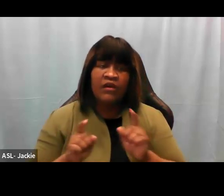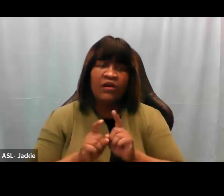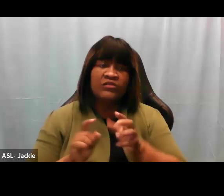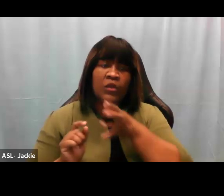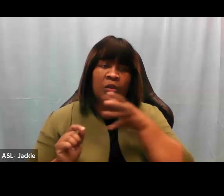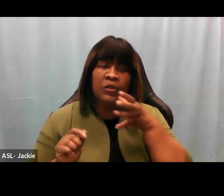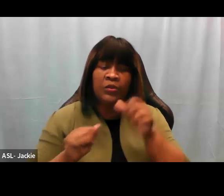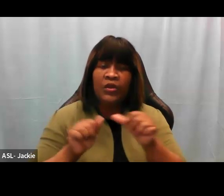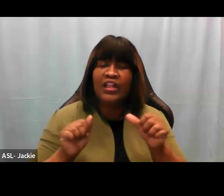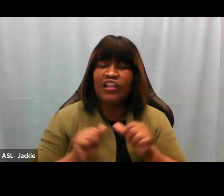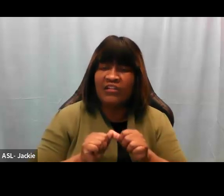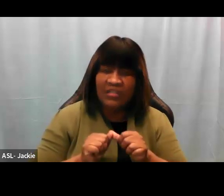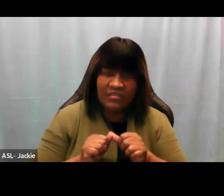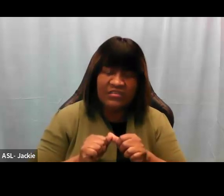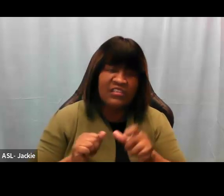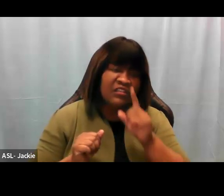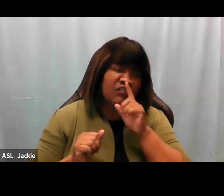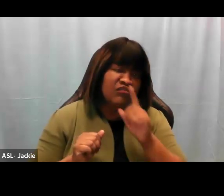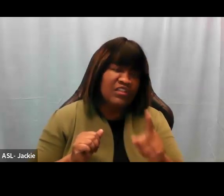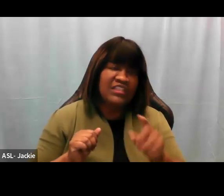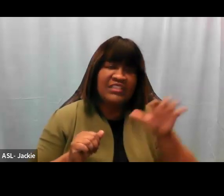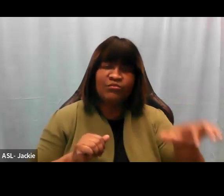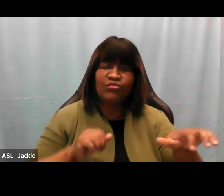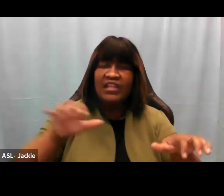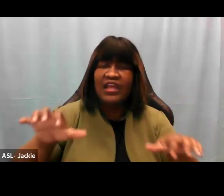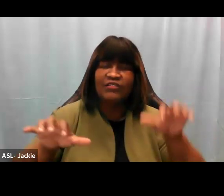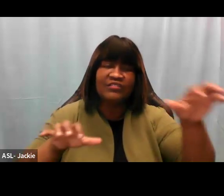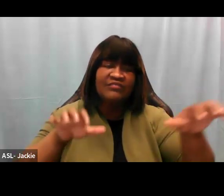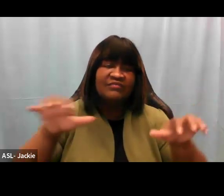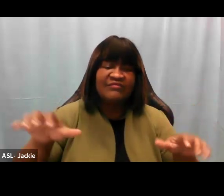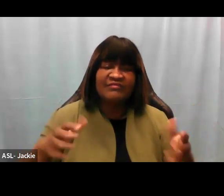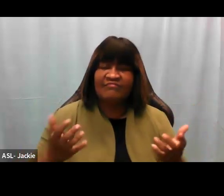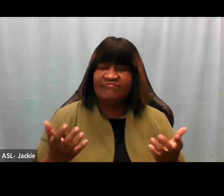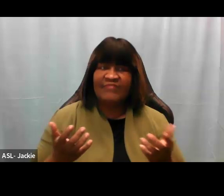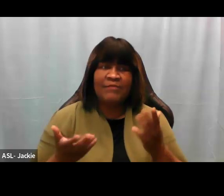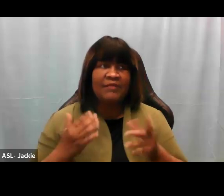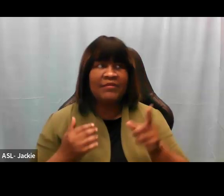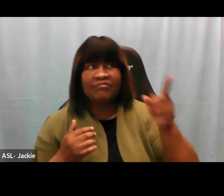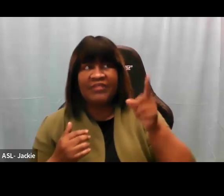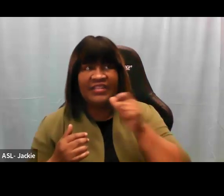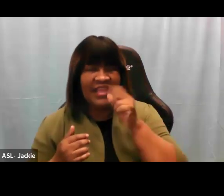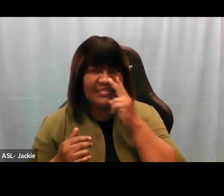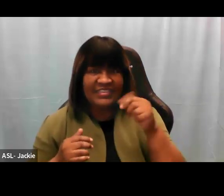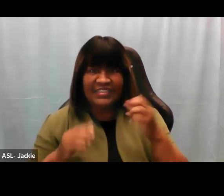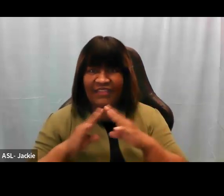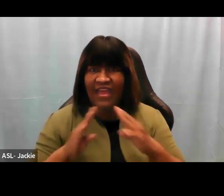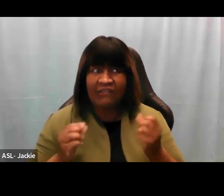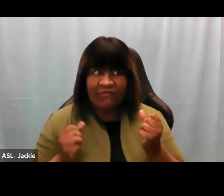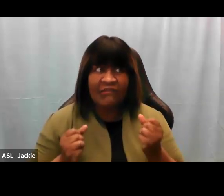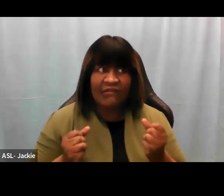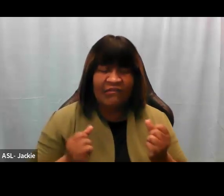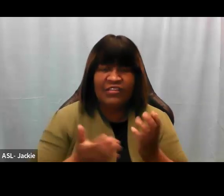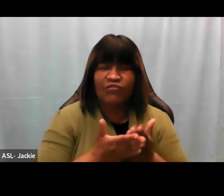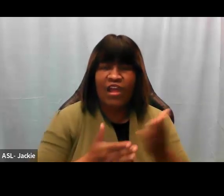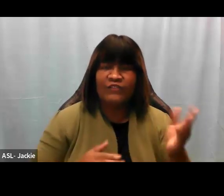areas, people and places are just really spread out. You might not see another house for miles. You might drive miles to a grocery